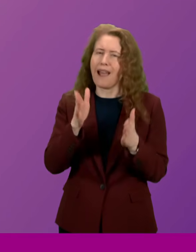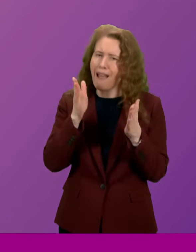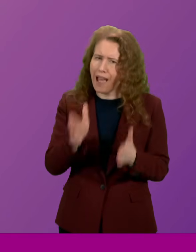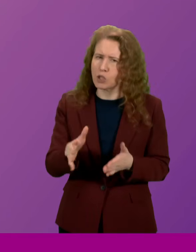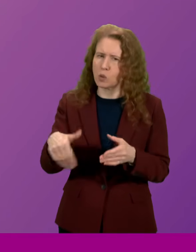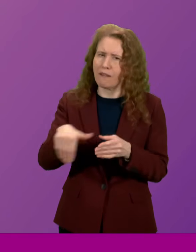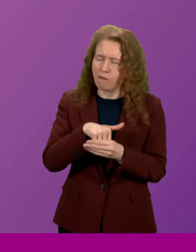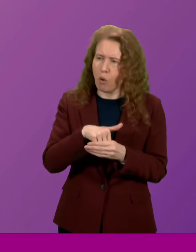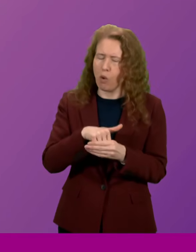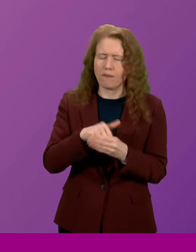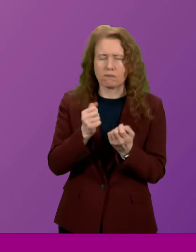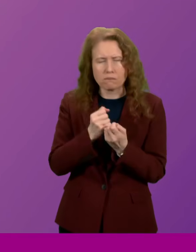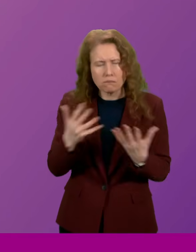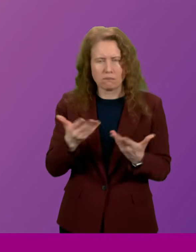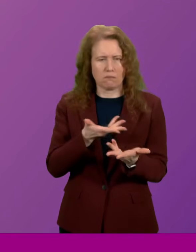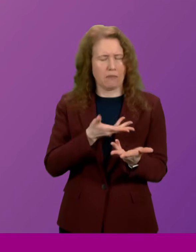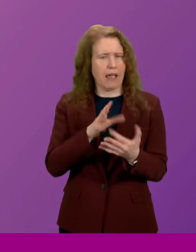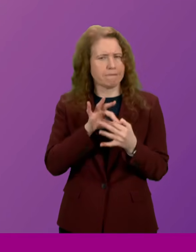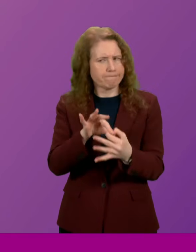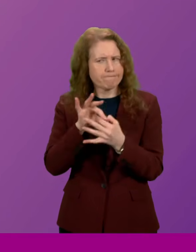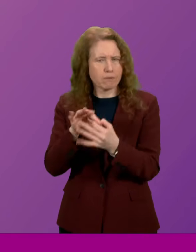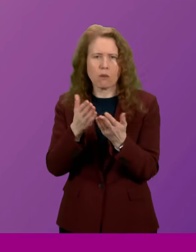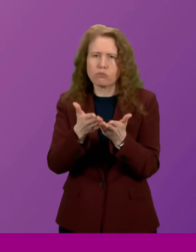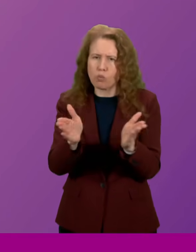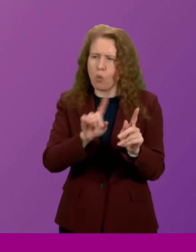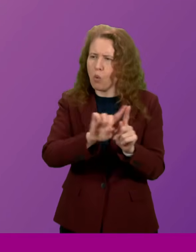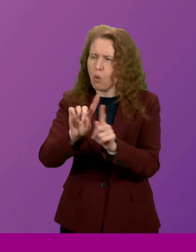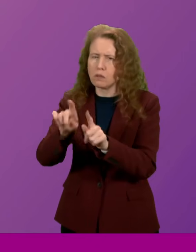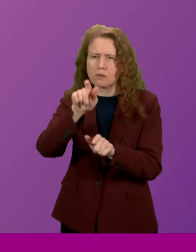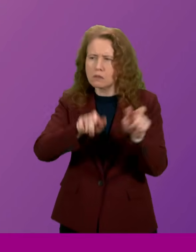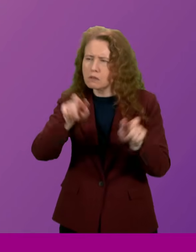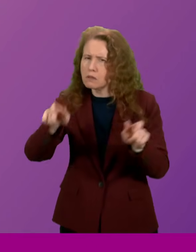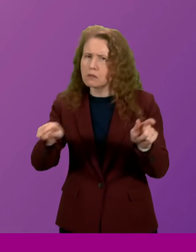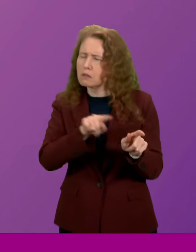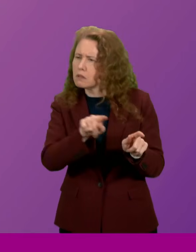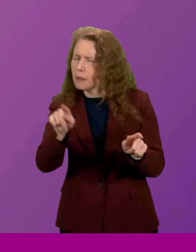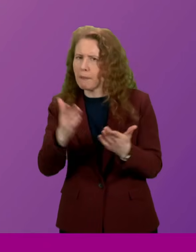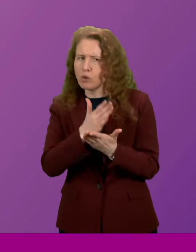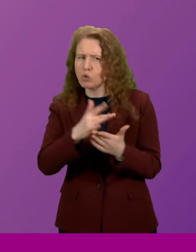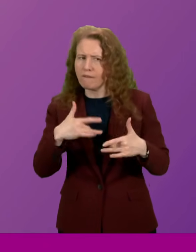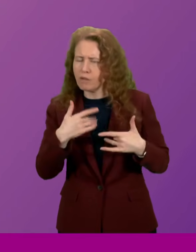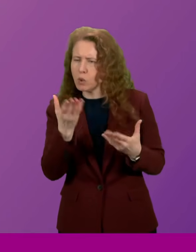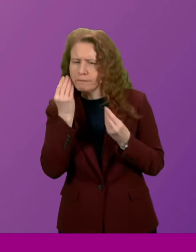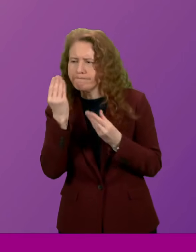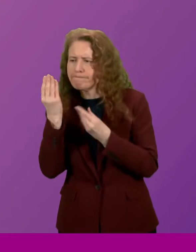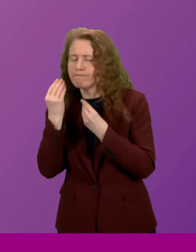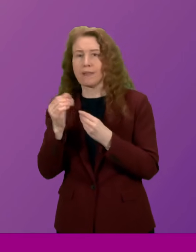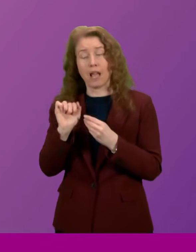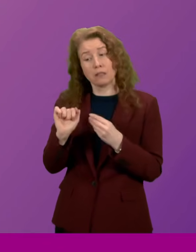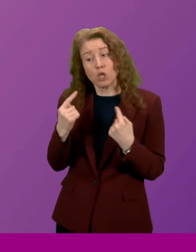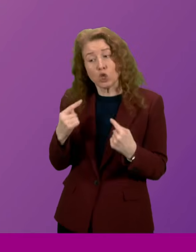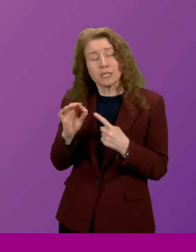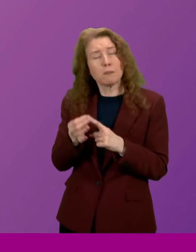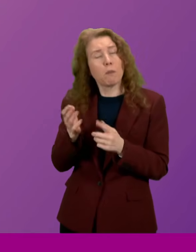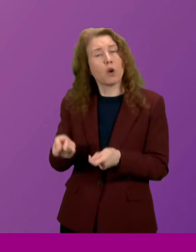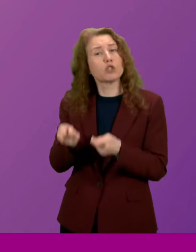involve extensive engagement with a very broad range of stakeholders, and the legitimate points that